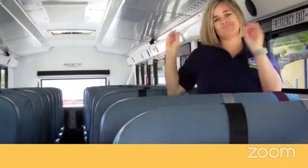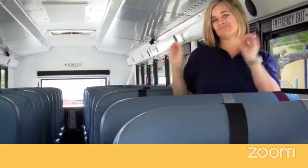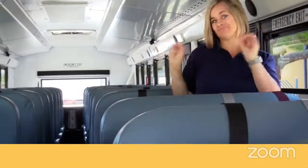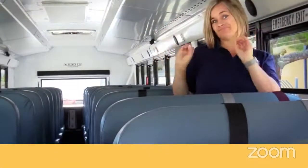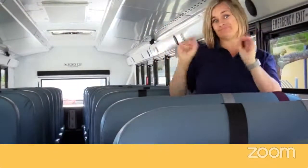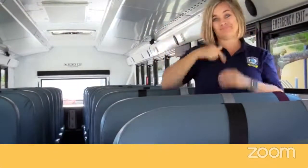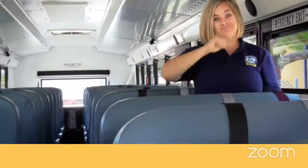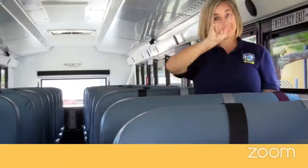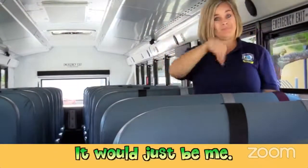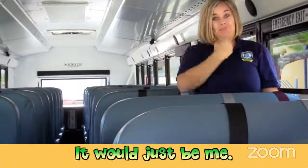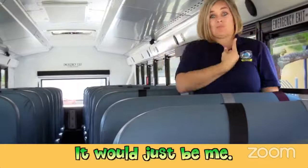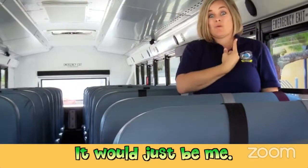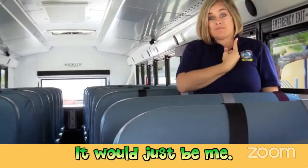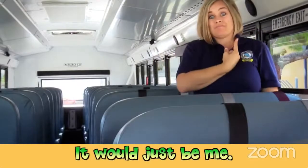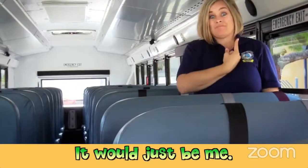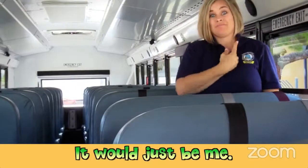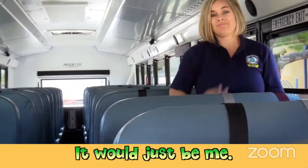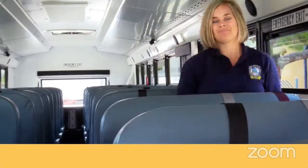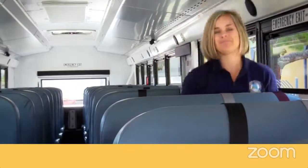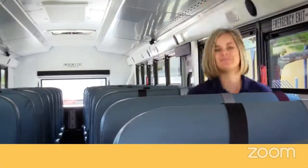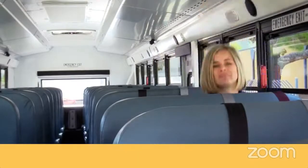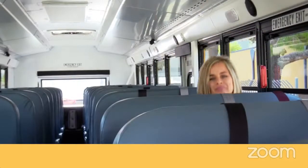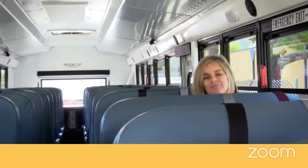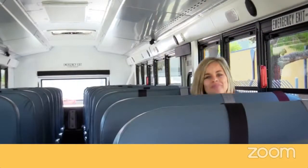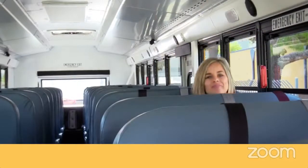me. It would just be me.